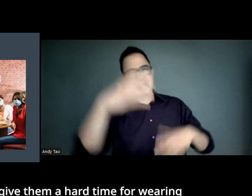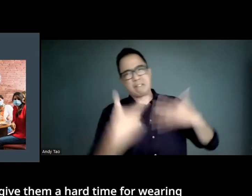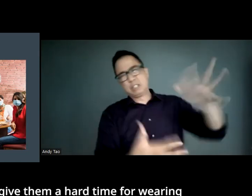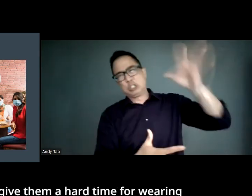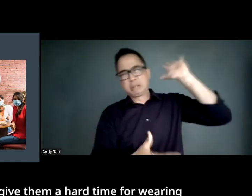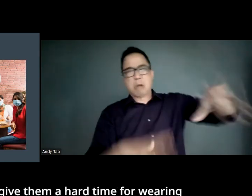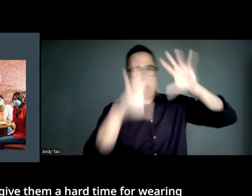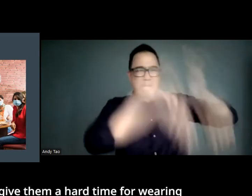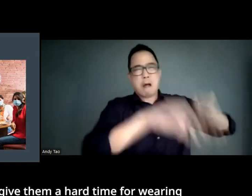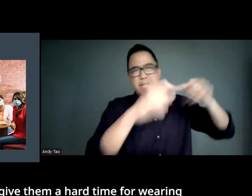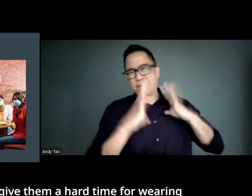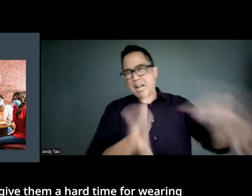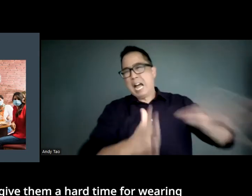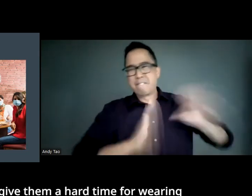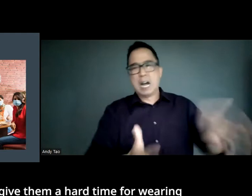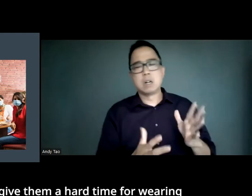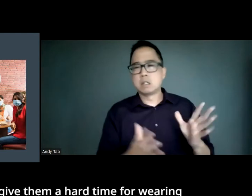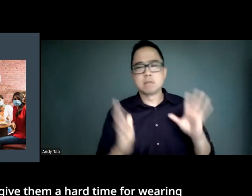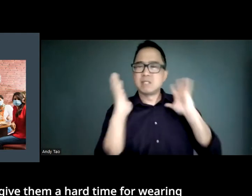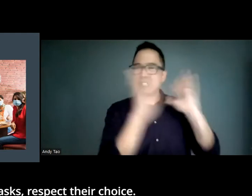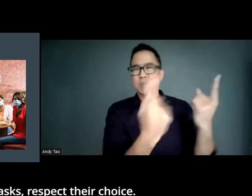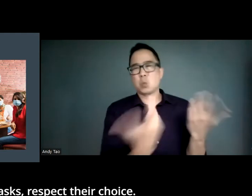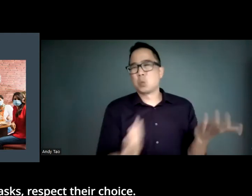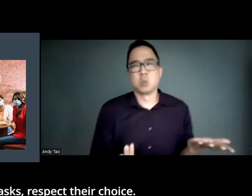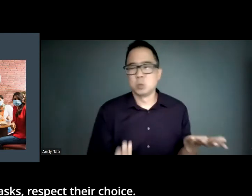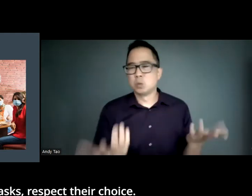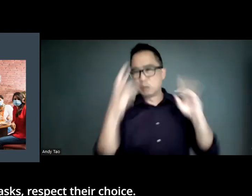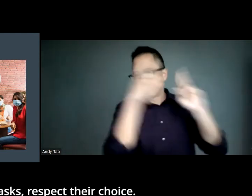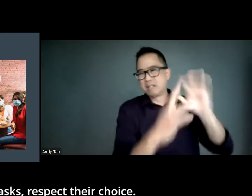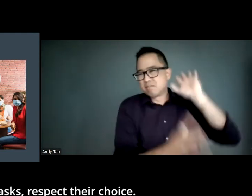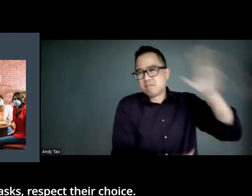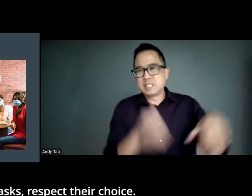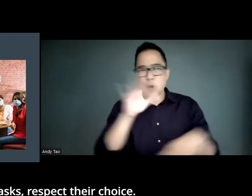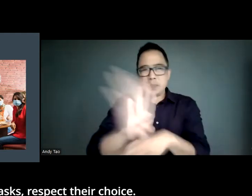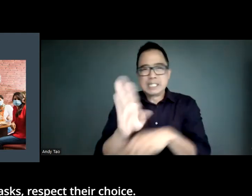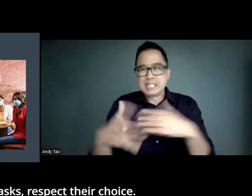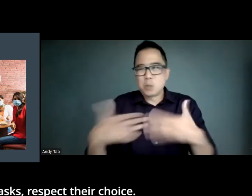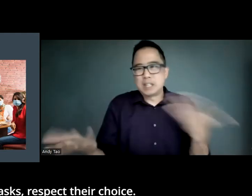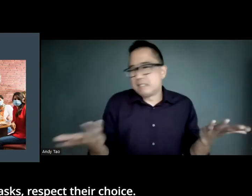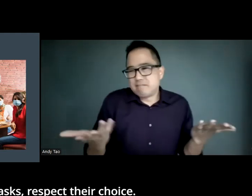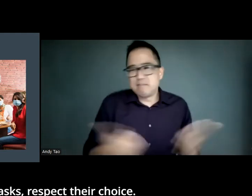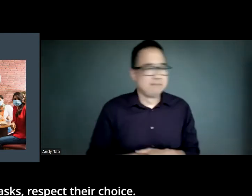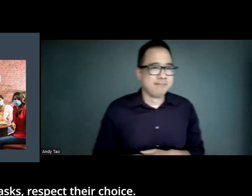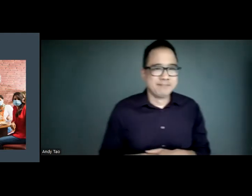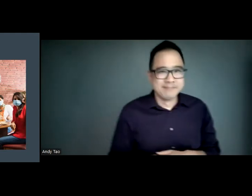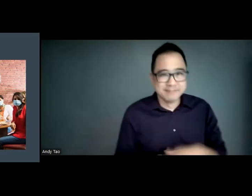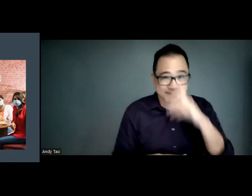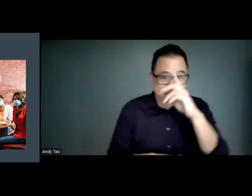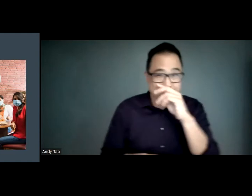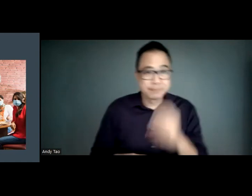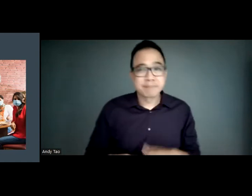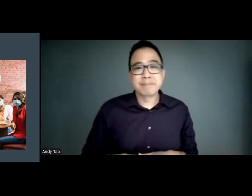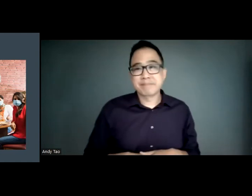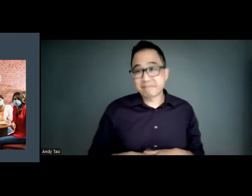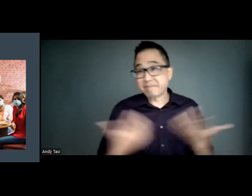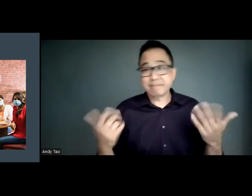And let them do so. No need to bully them. No need to give them a hard time for wearing a mask. People are wearing a mask, respect their choice. It's their